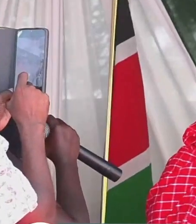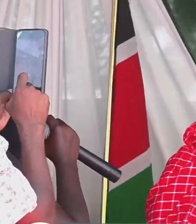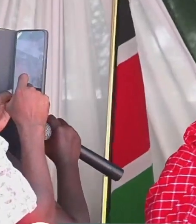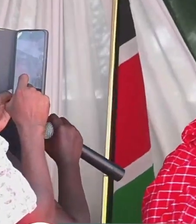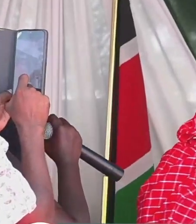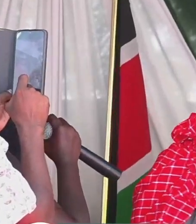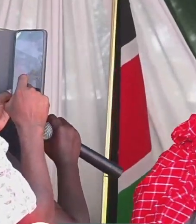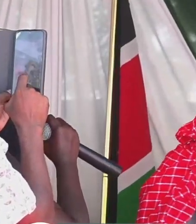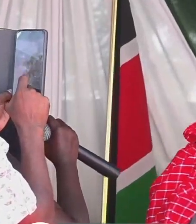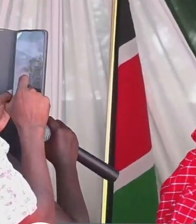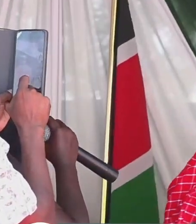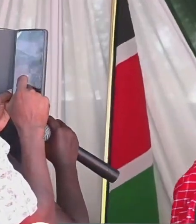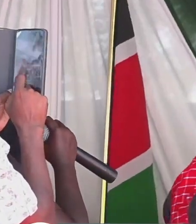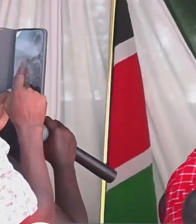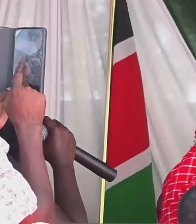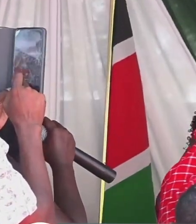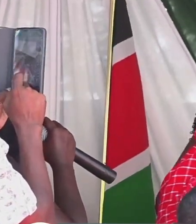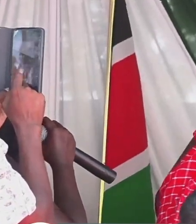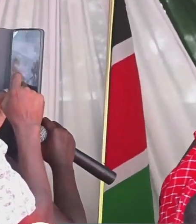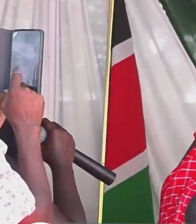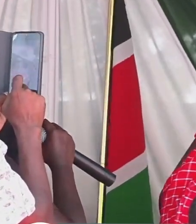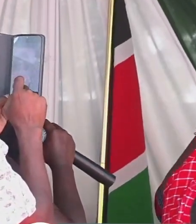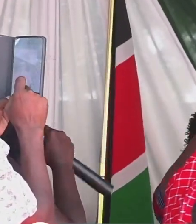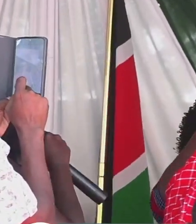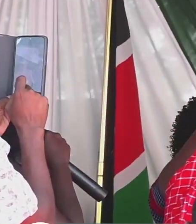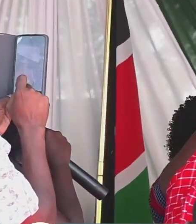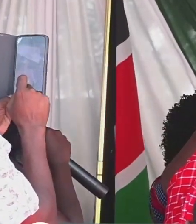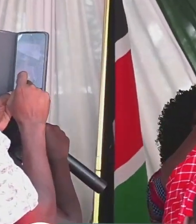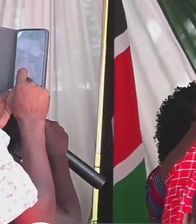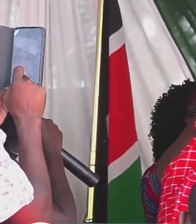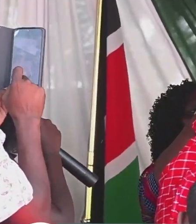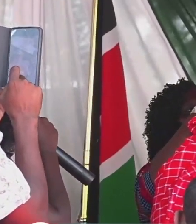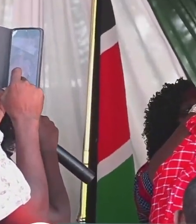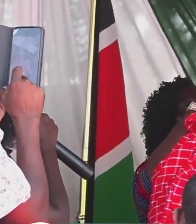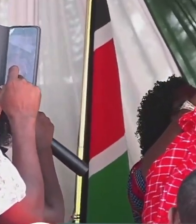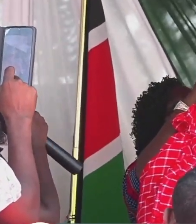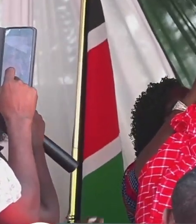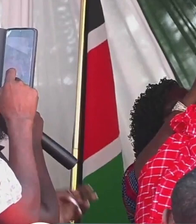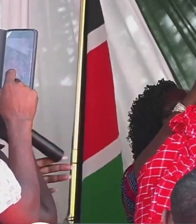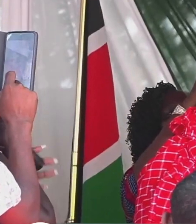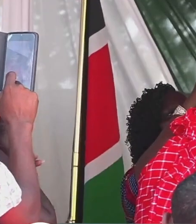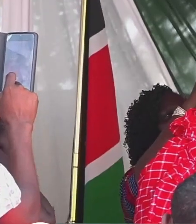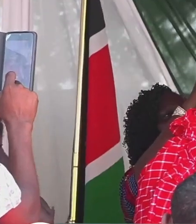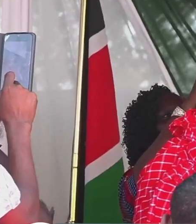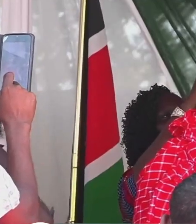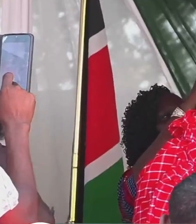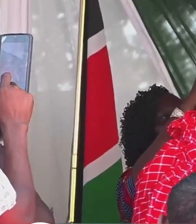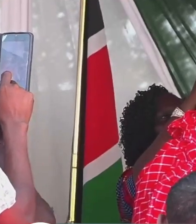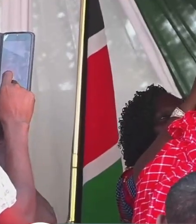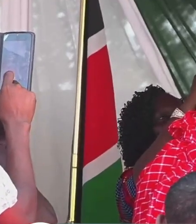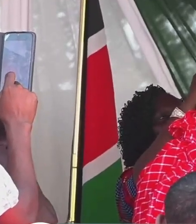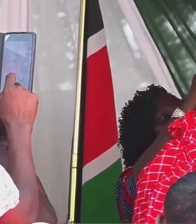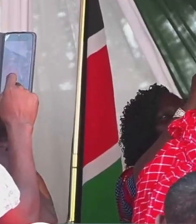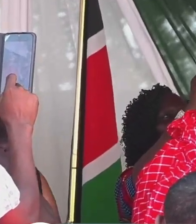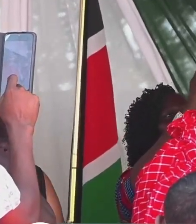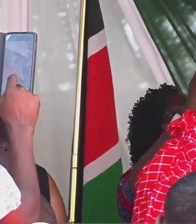Hey, Ebla, you look like a queen, Makantoy. Hey. Thank you.